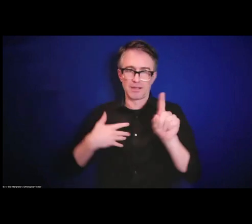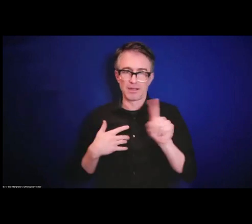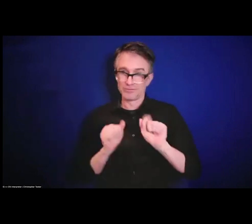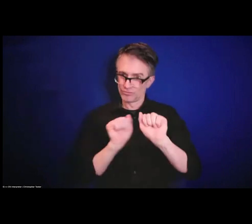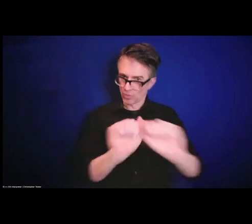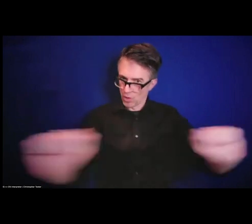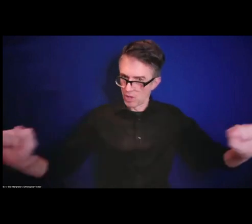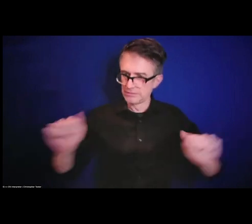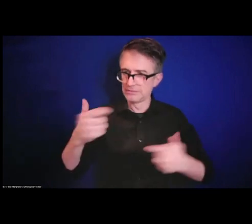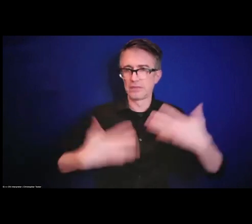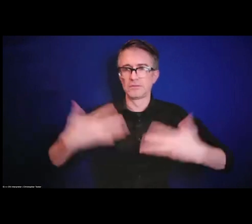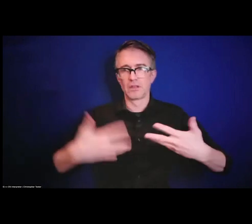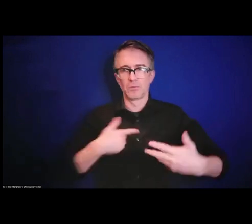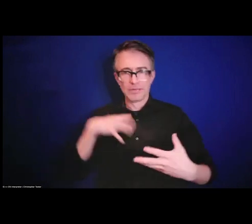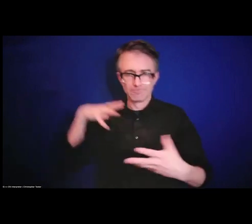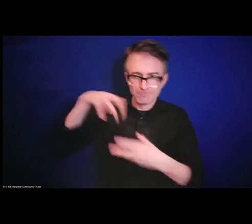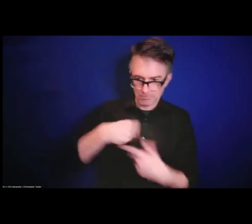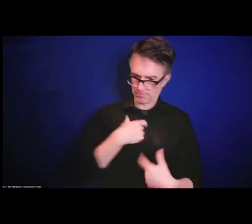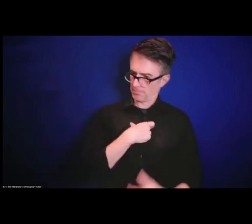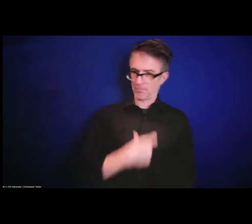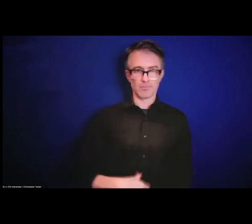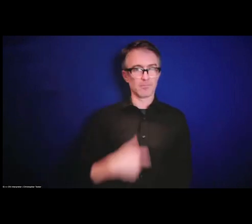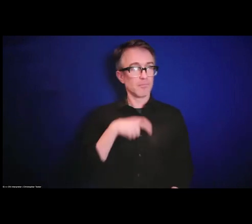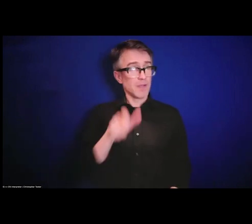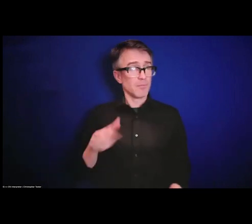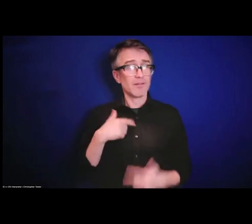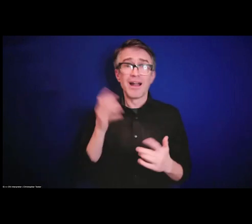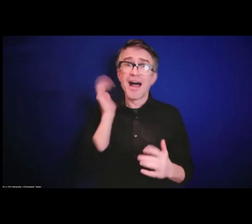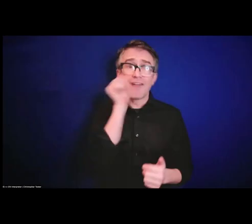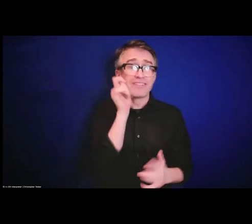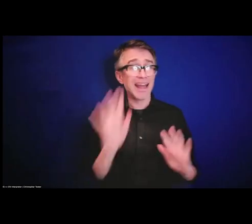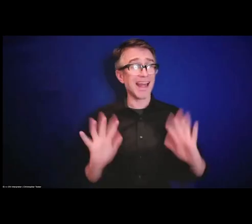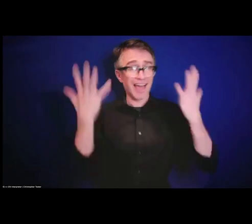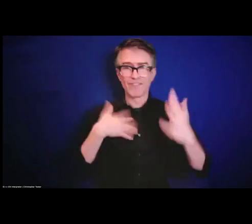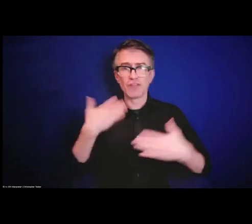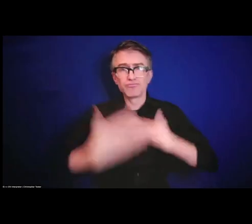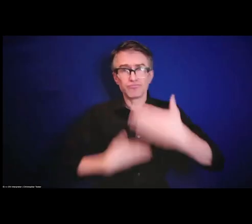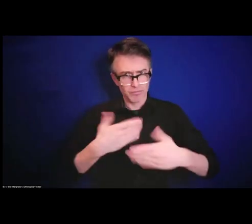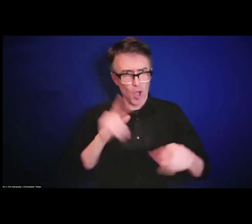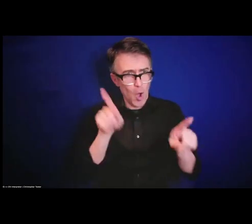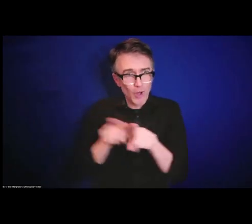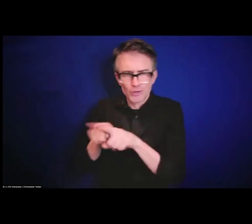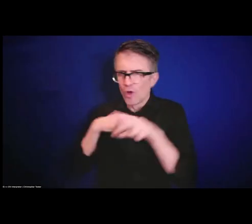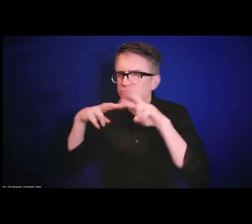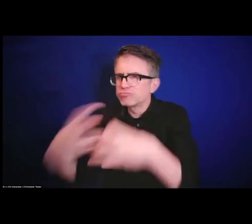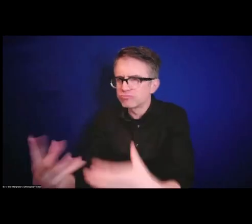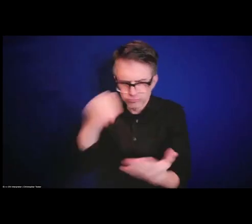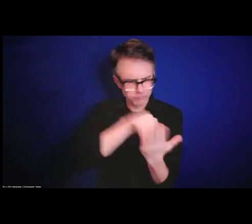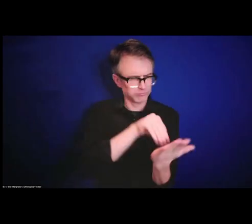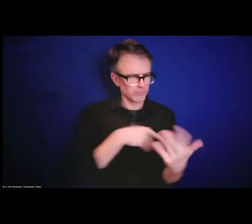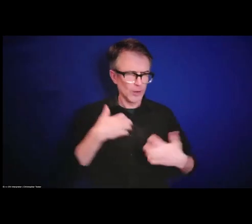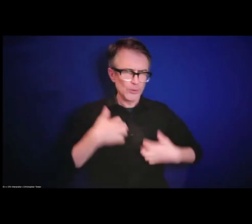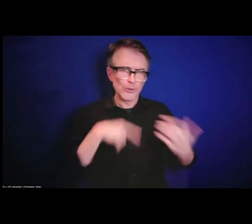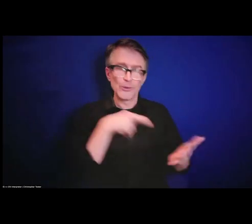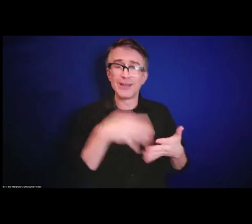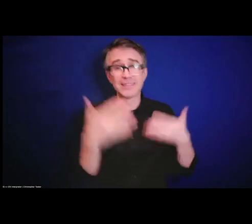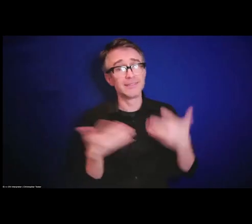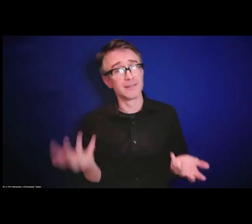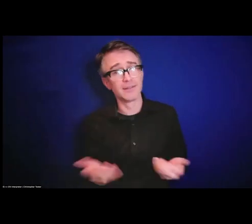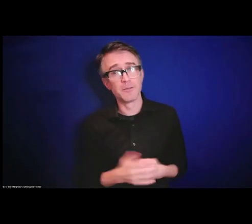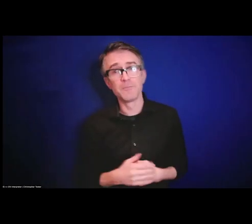is really important to represent the lived experience of persons, especially underrepresented persons and